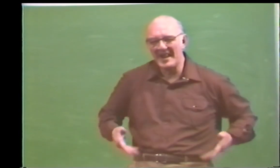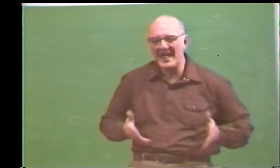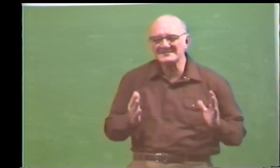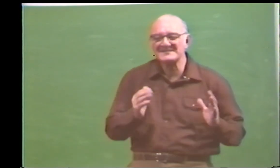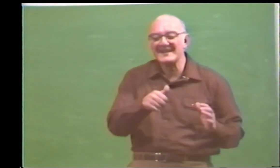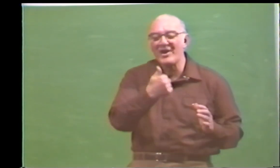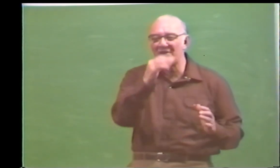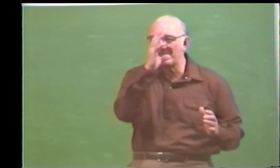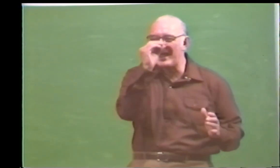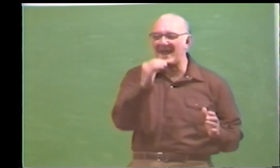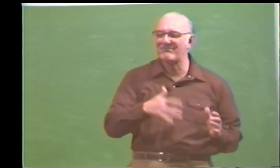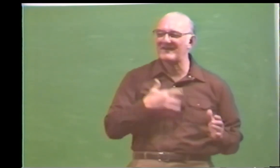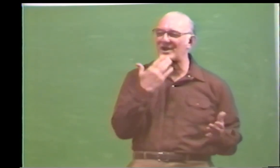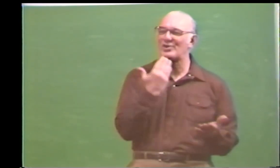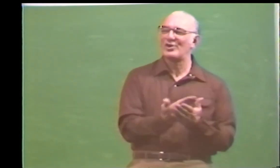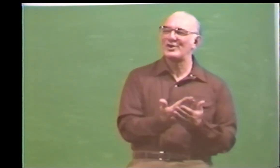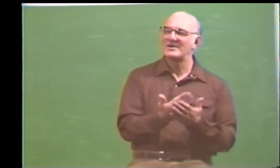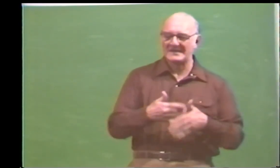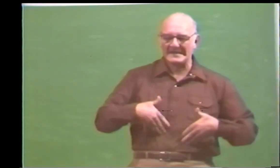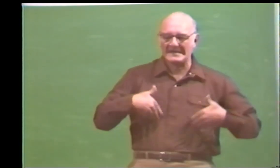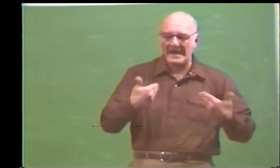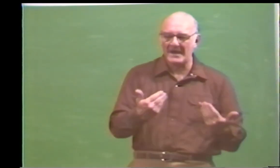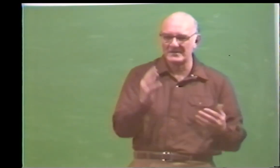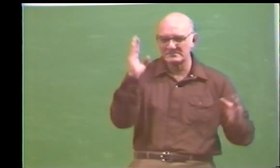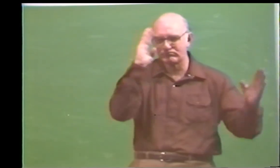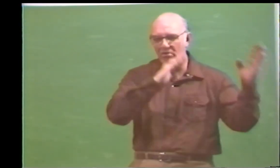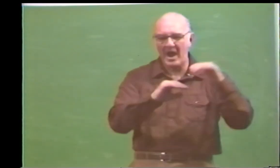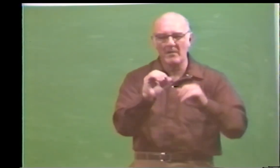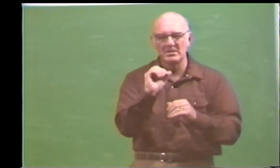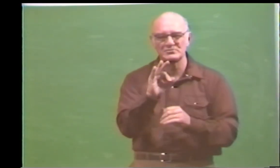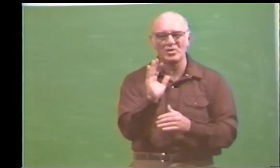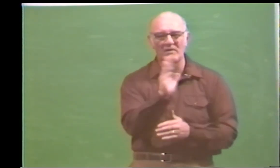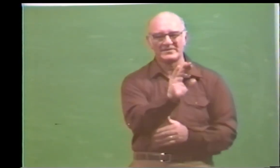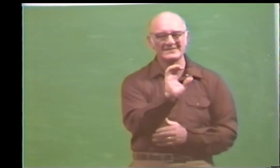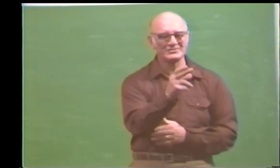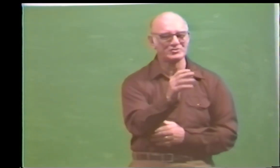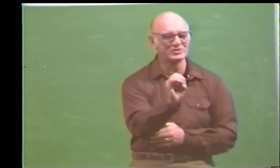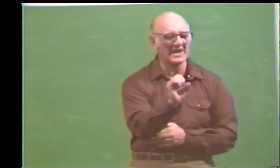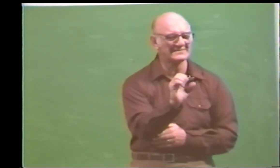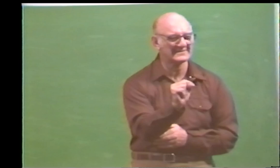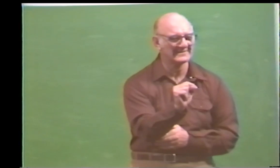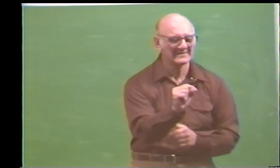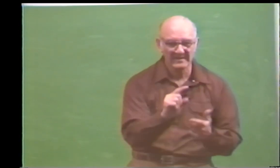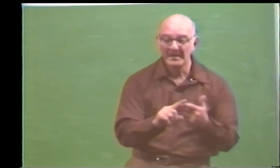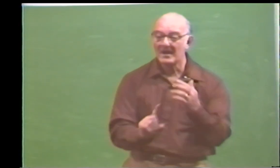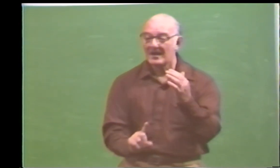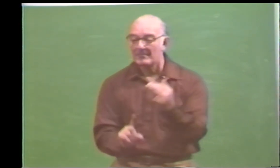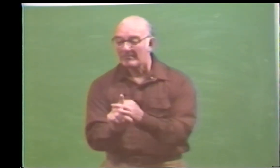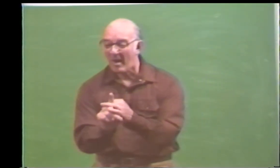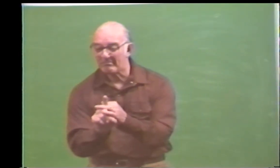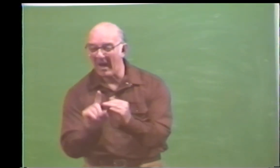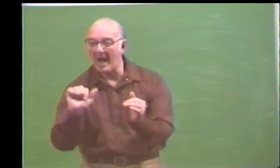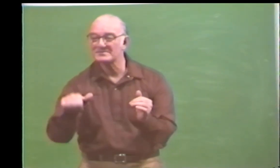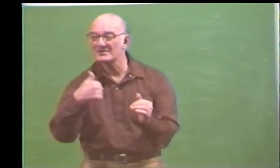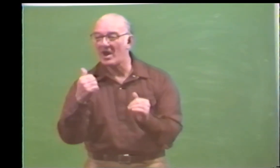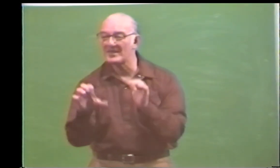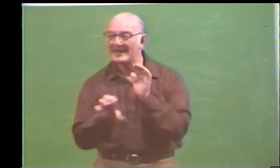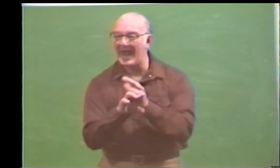Lets the other man feel good, get his problems off his chest. Well, pops another